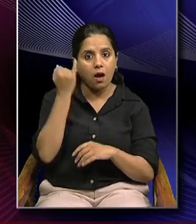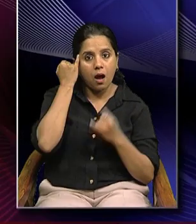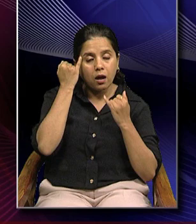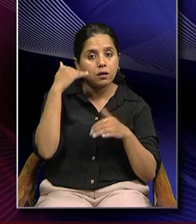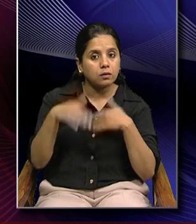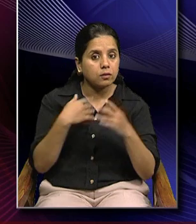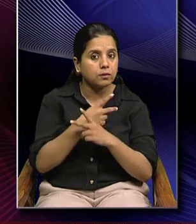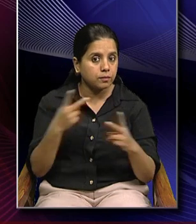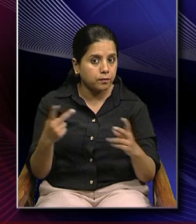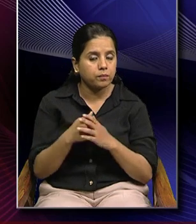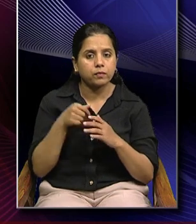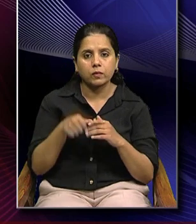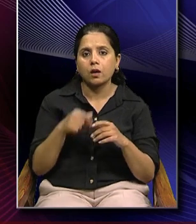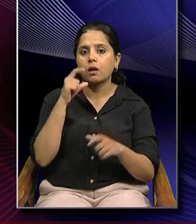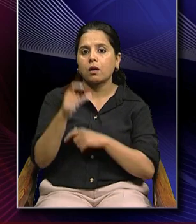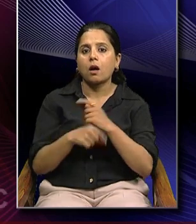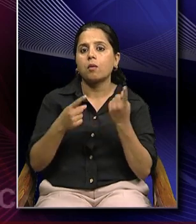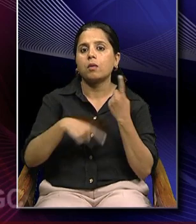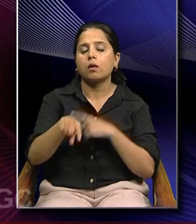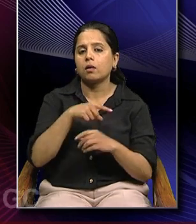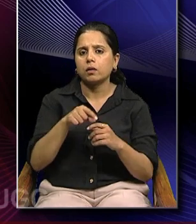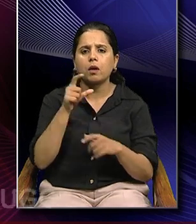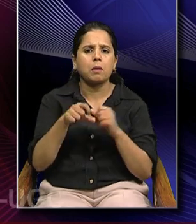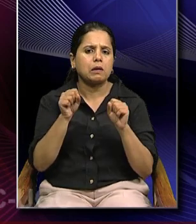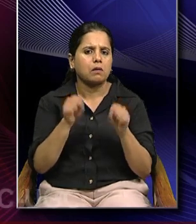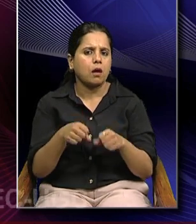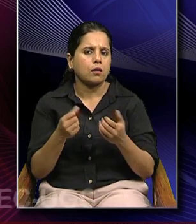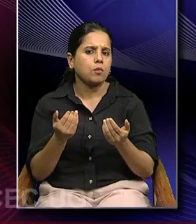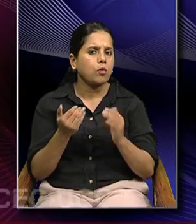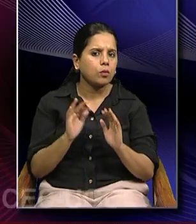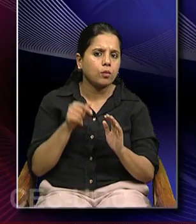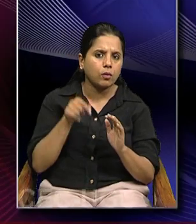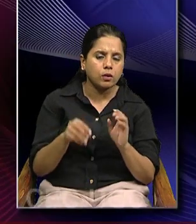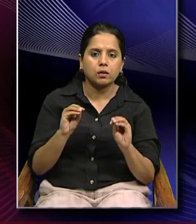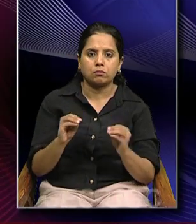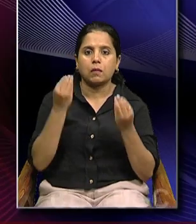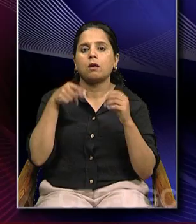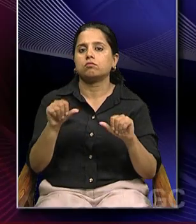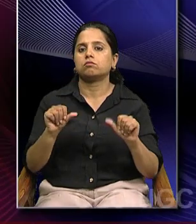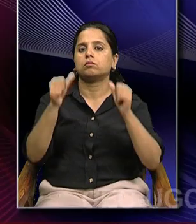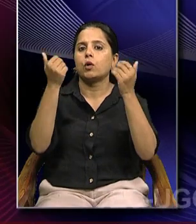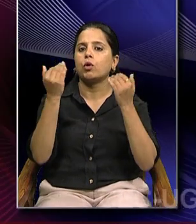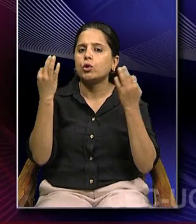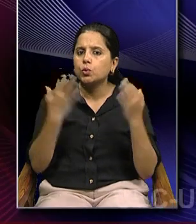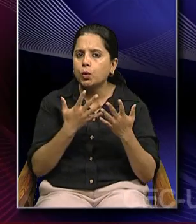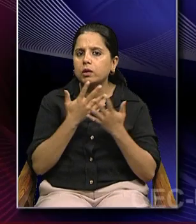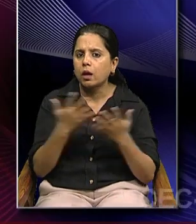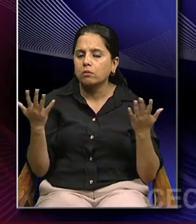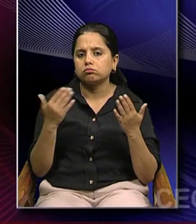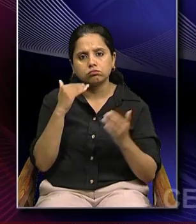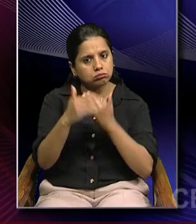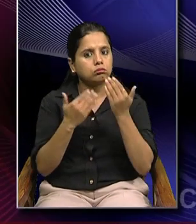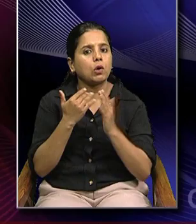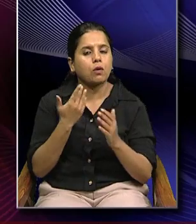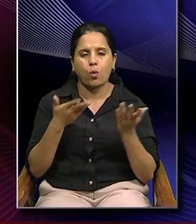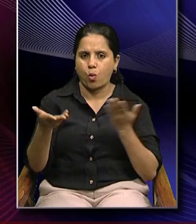stage, corporate entities or companies can improve the success rate of new product development, because